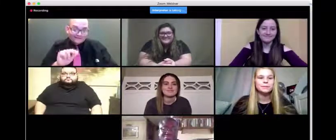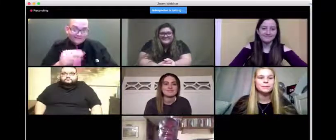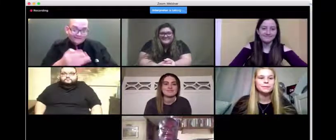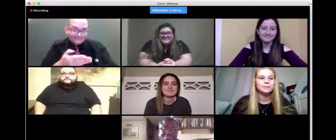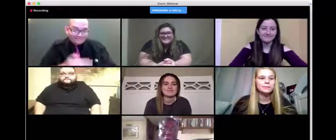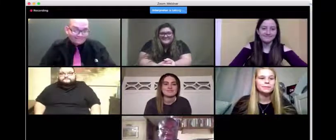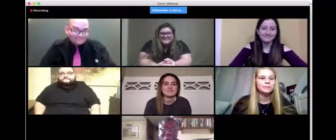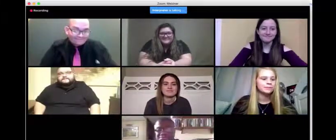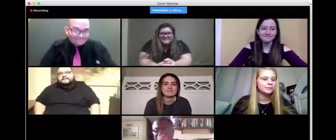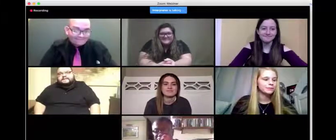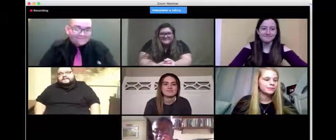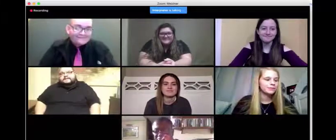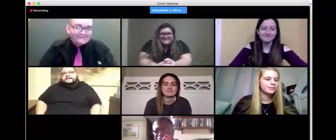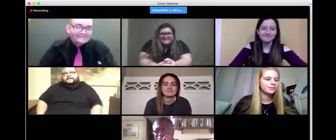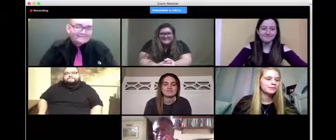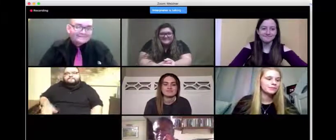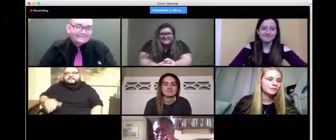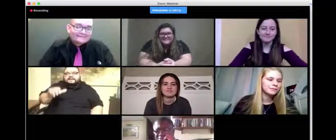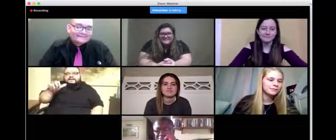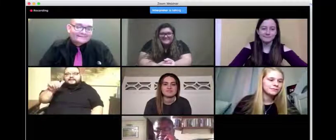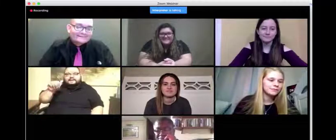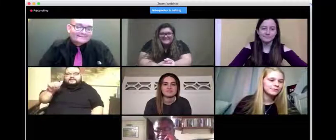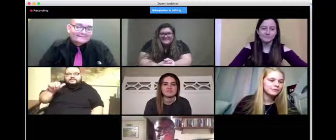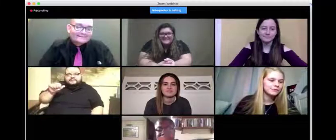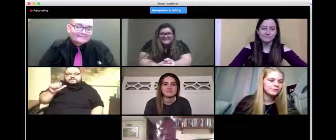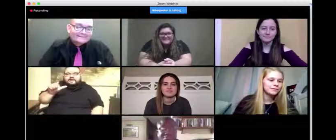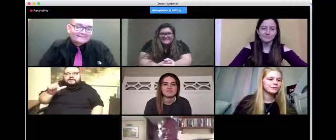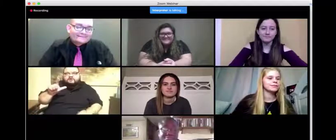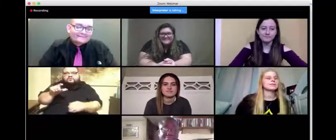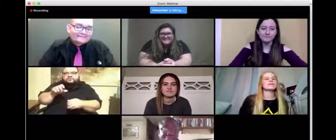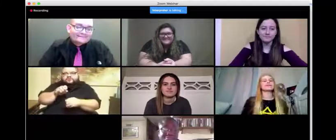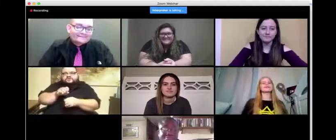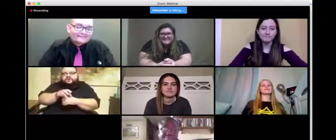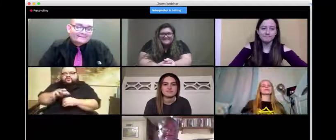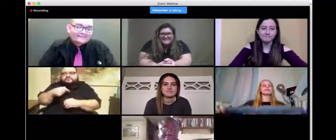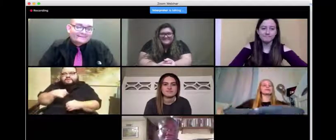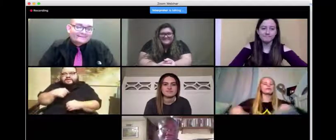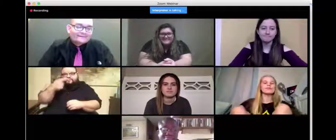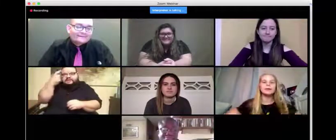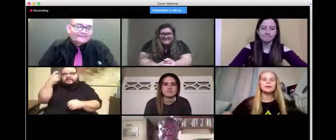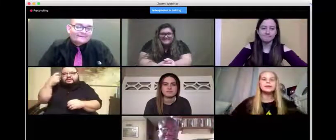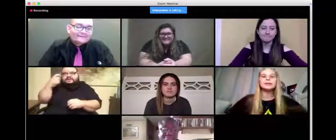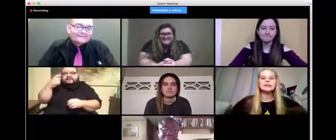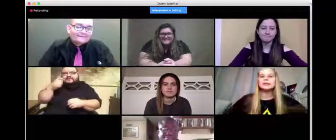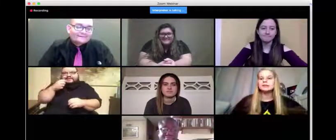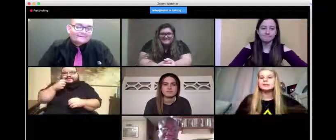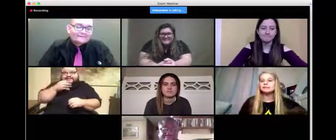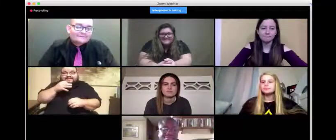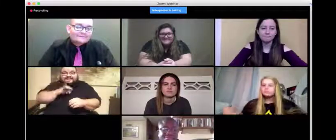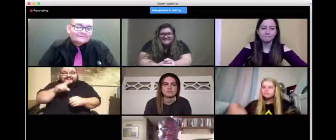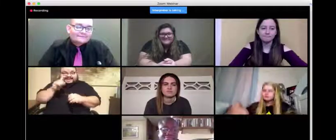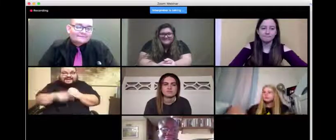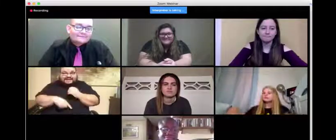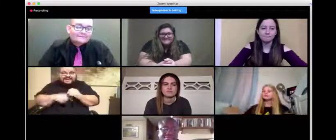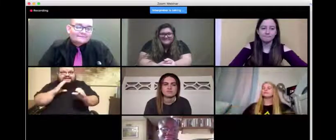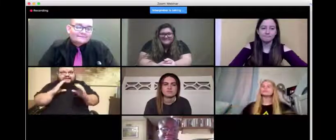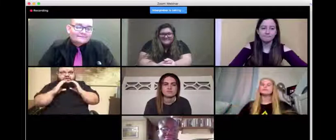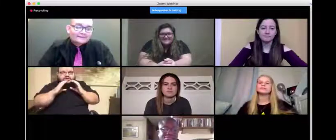As an ASL has influenced me because if I am not able to communicate with someone like in the hearing way,